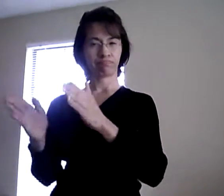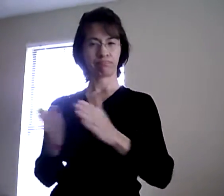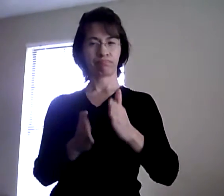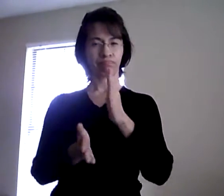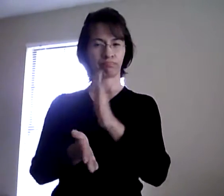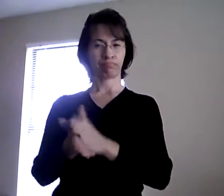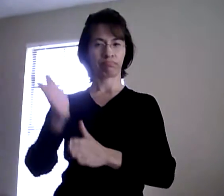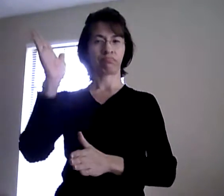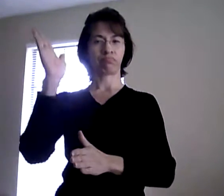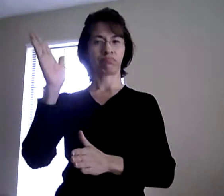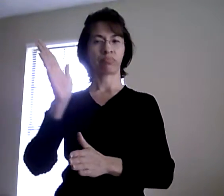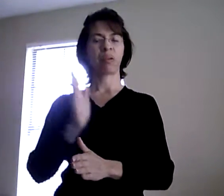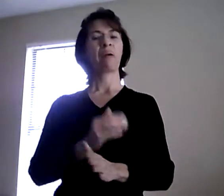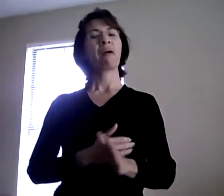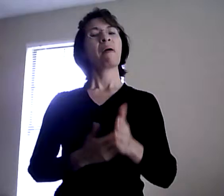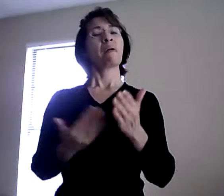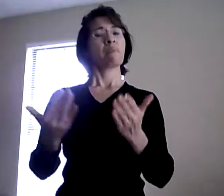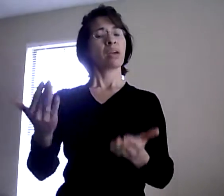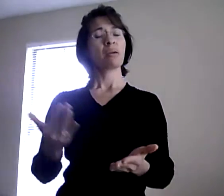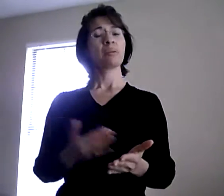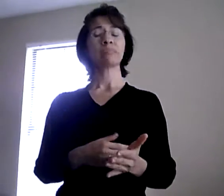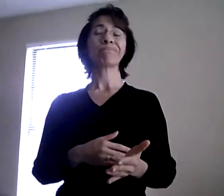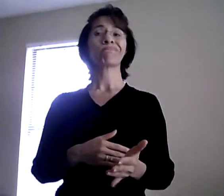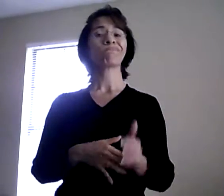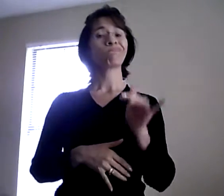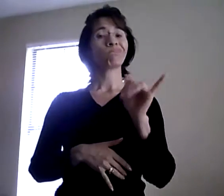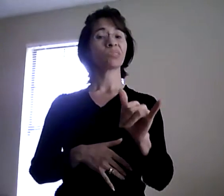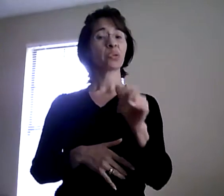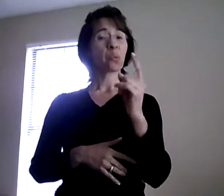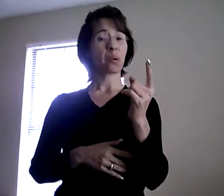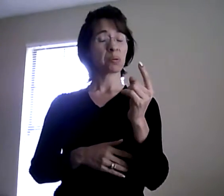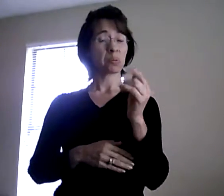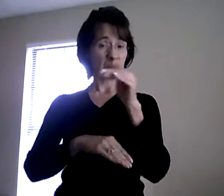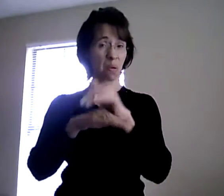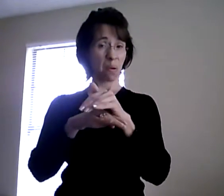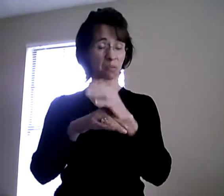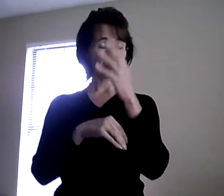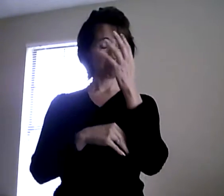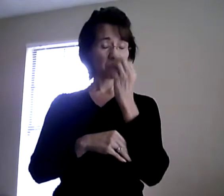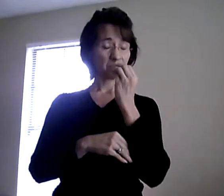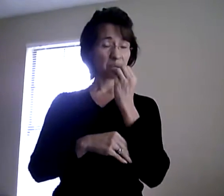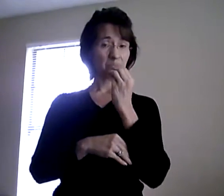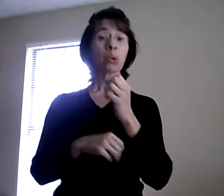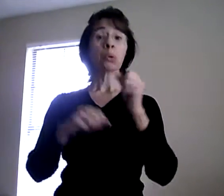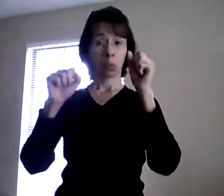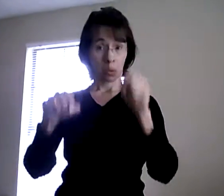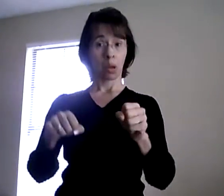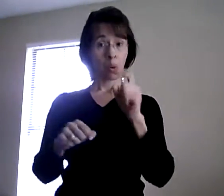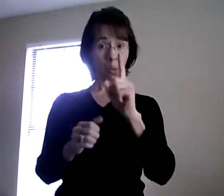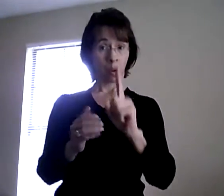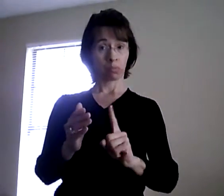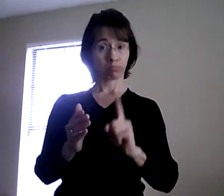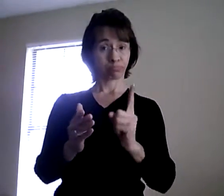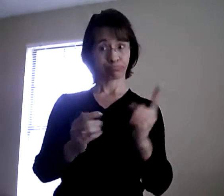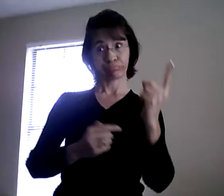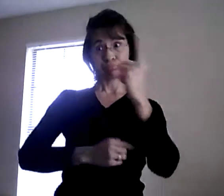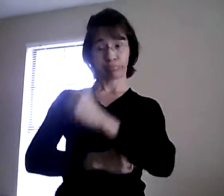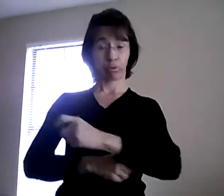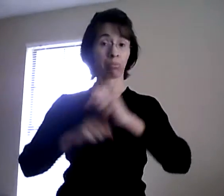want to stay over one night so you don't make the trip all in one day. You can't do it all in one day, but it's very tiring. But you can either